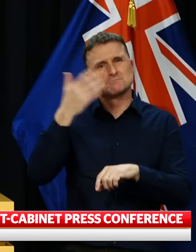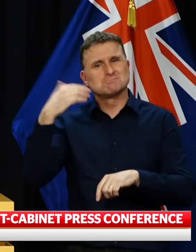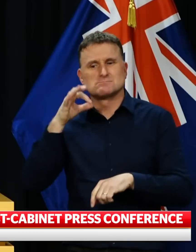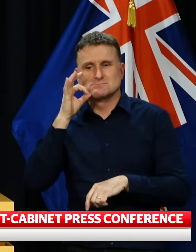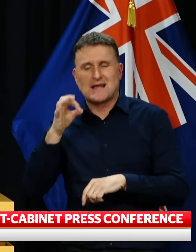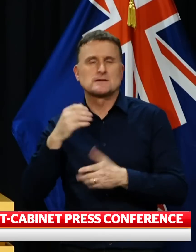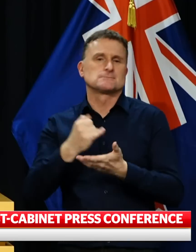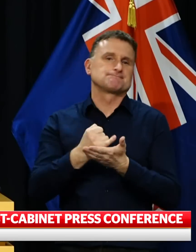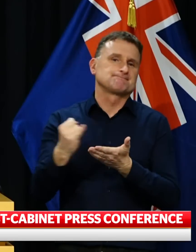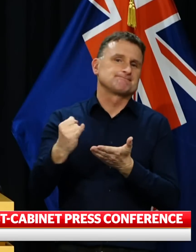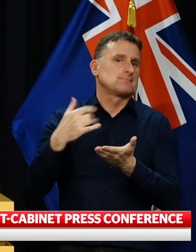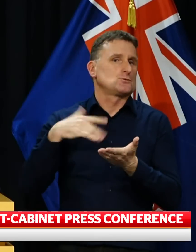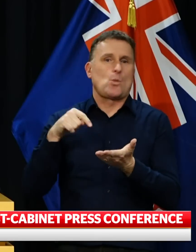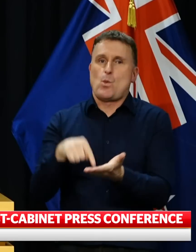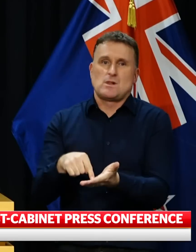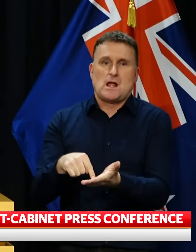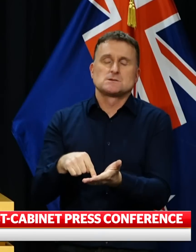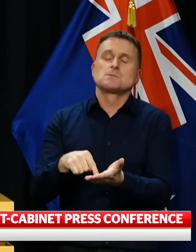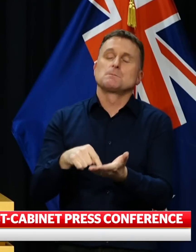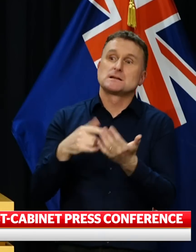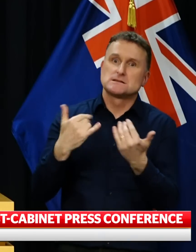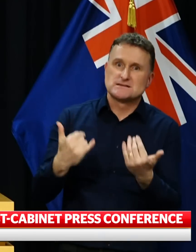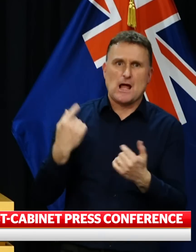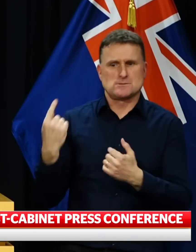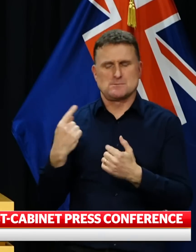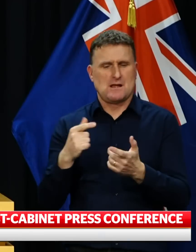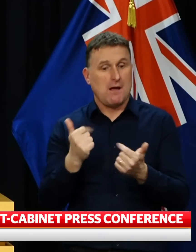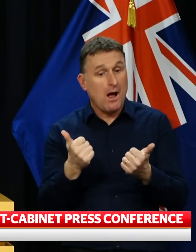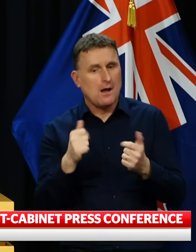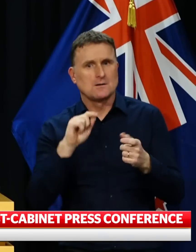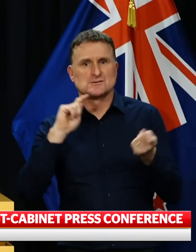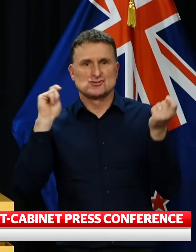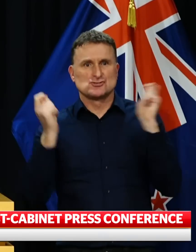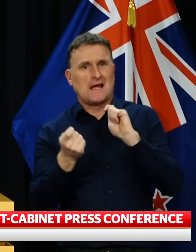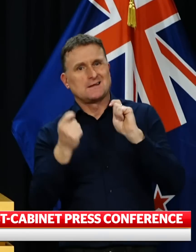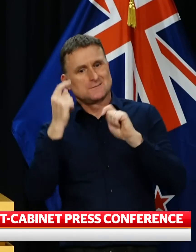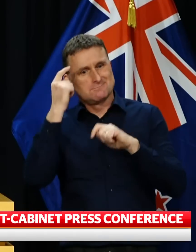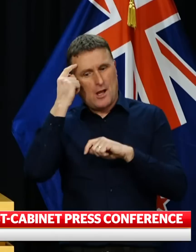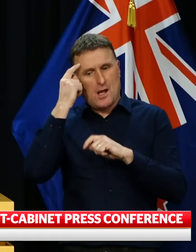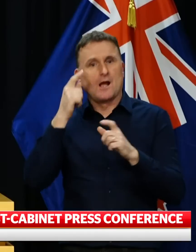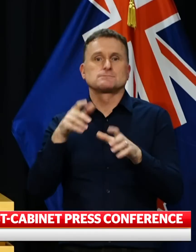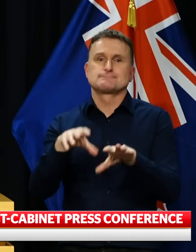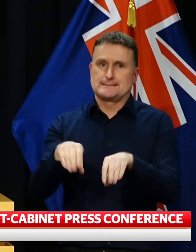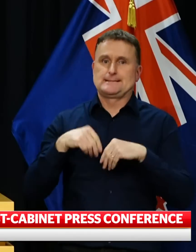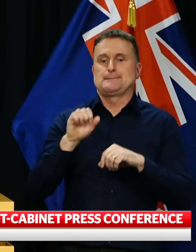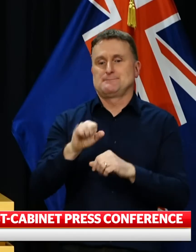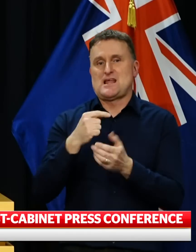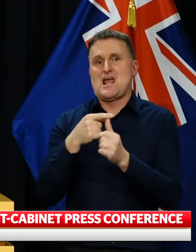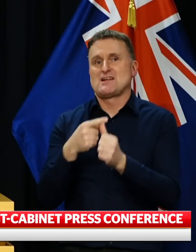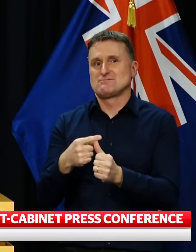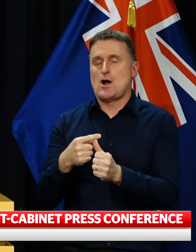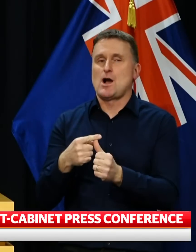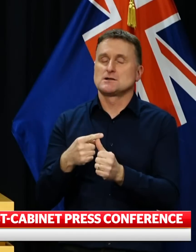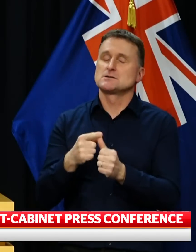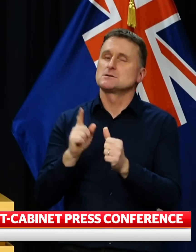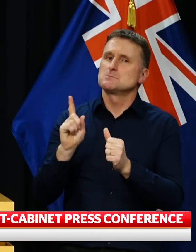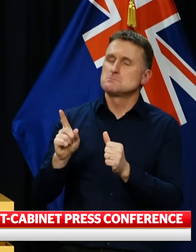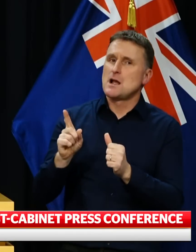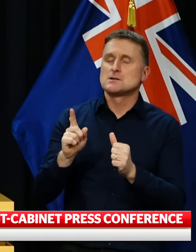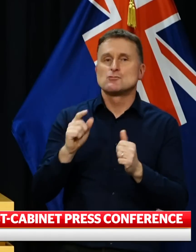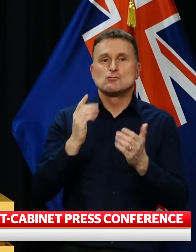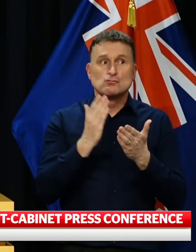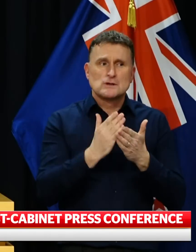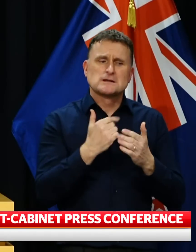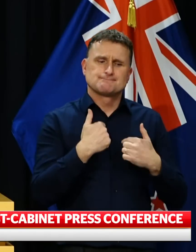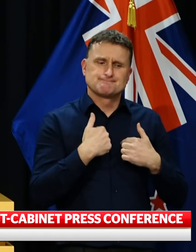Cancer Control Agency and are now using its advice to launch their policy from. I think we need to be careful as politicians about picking